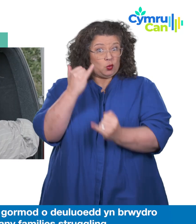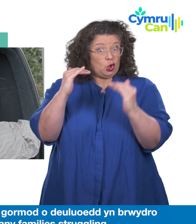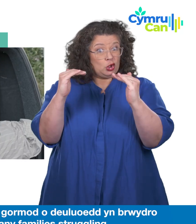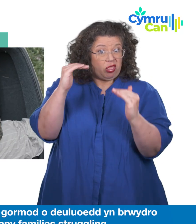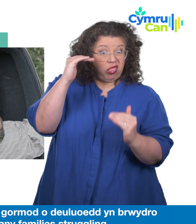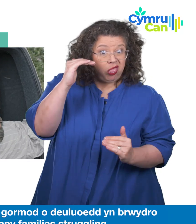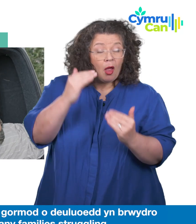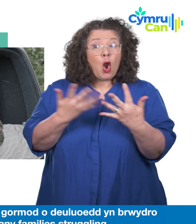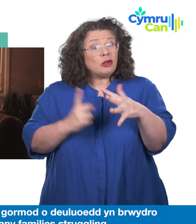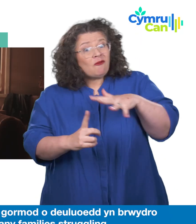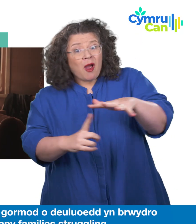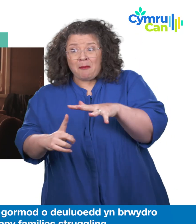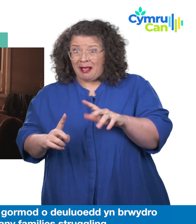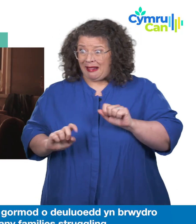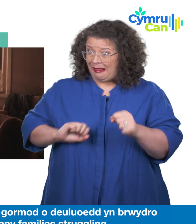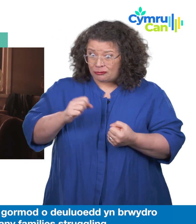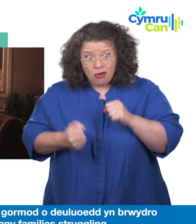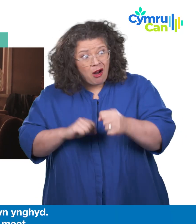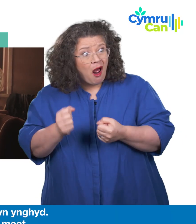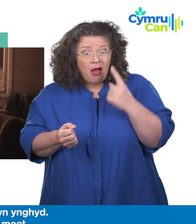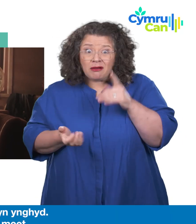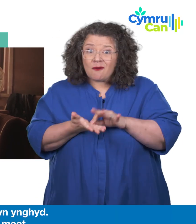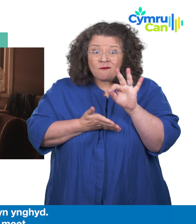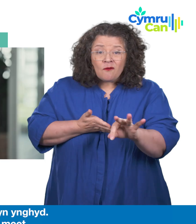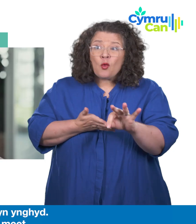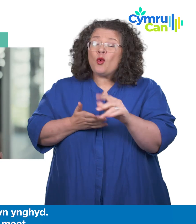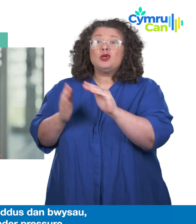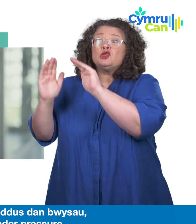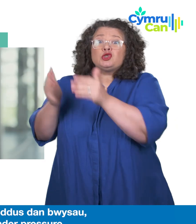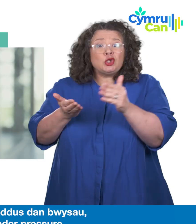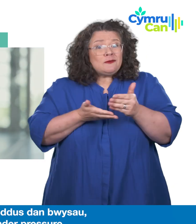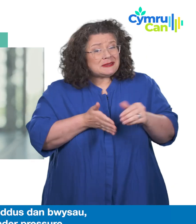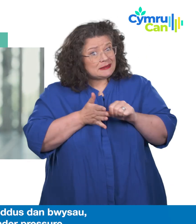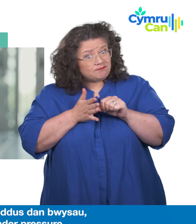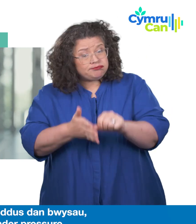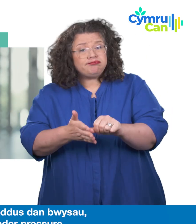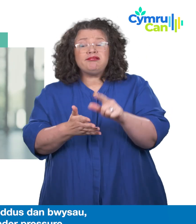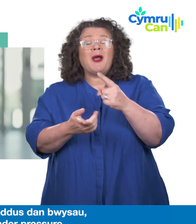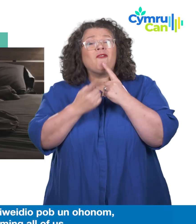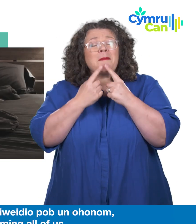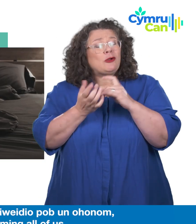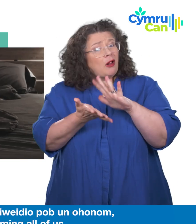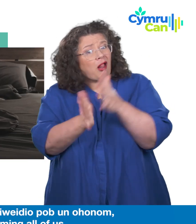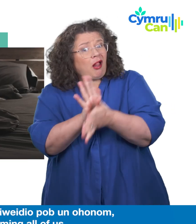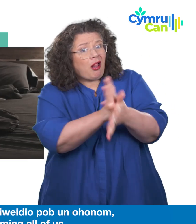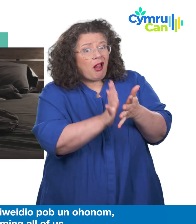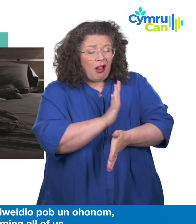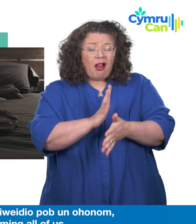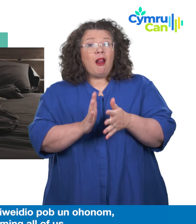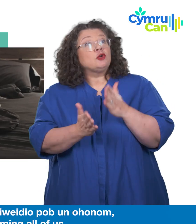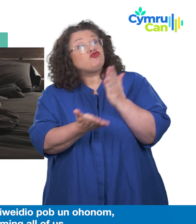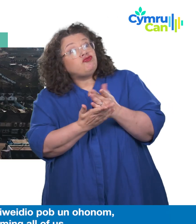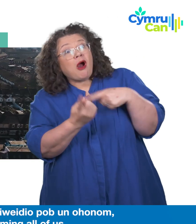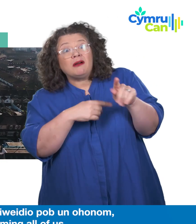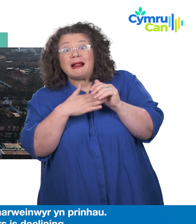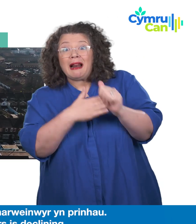Inequality is rising, with too many families struggling to make ends meet. Public services are under pressure, misinformation is harming